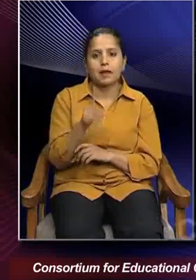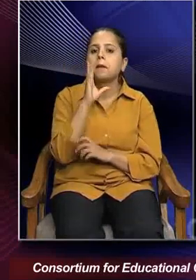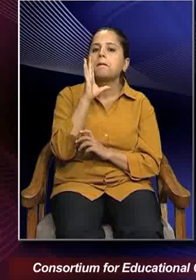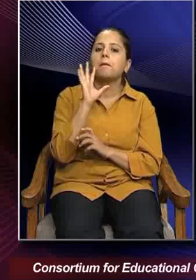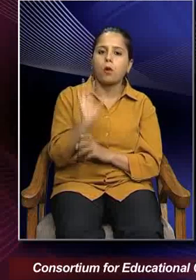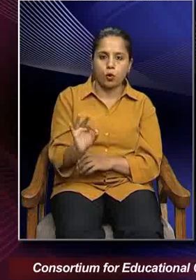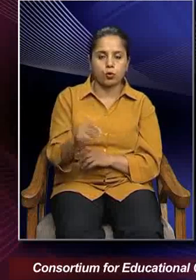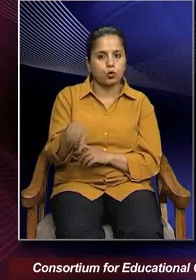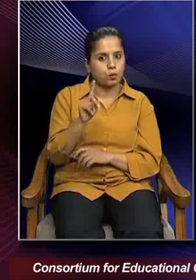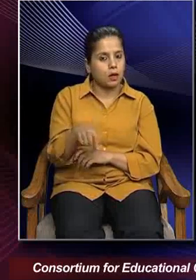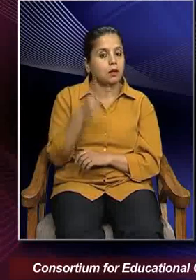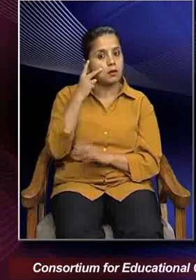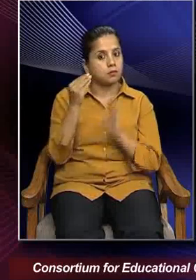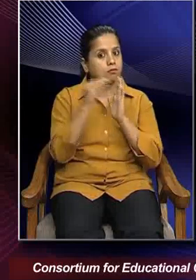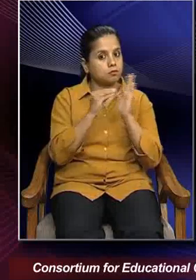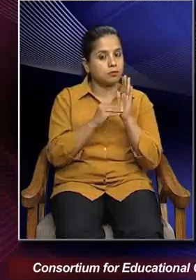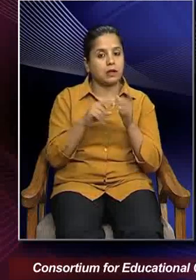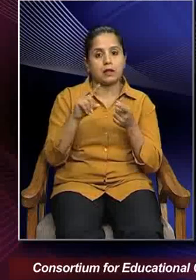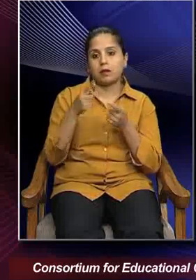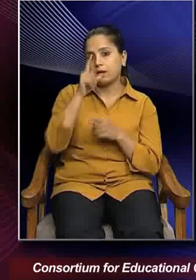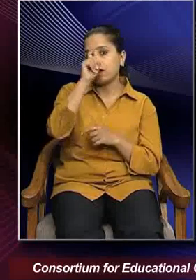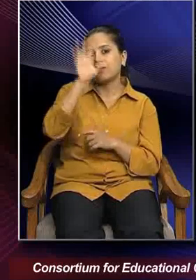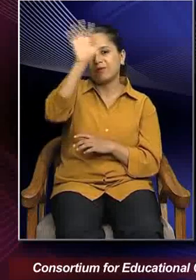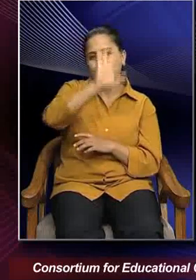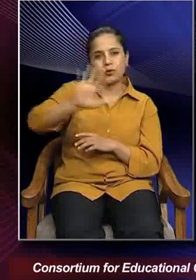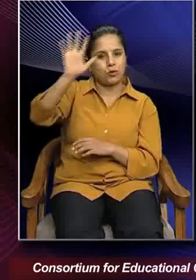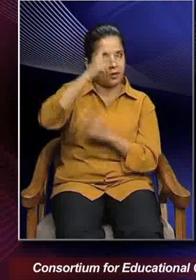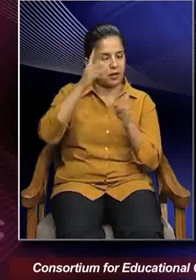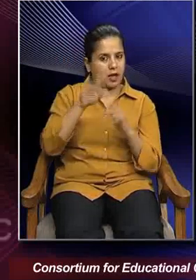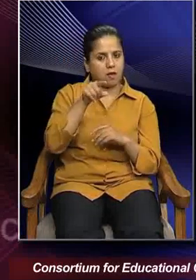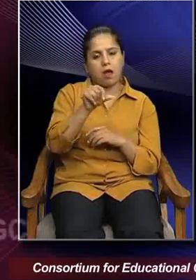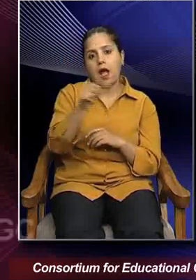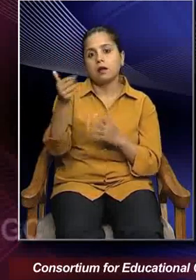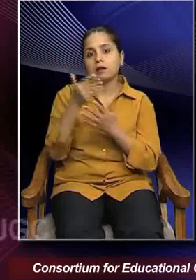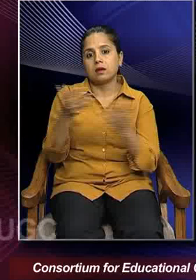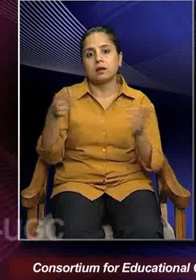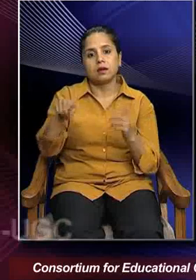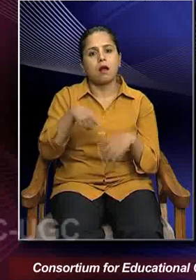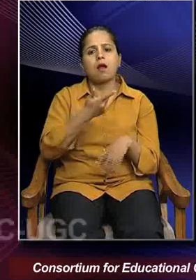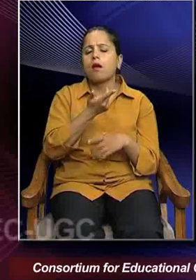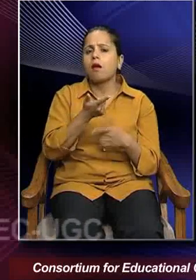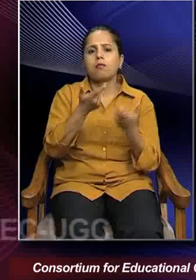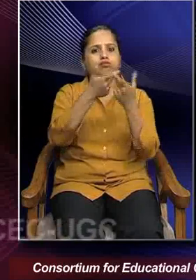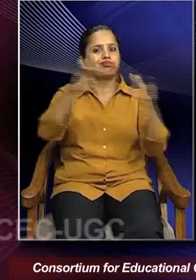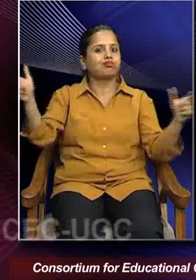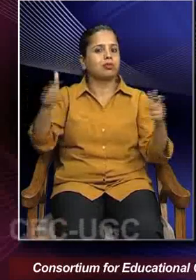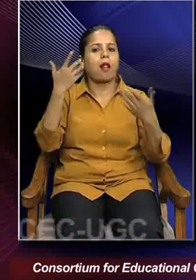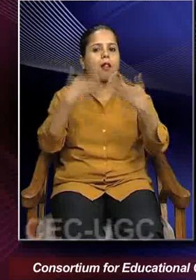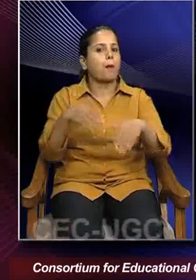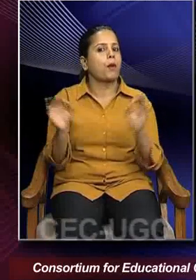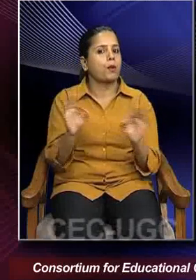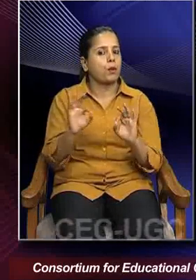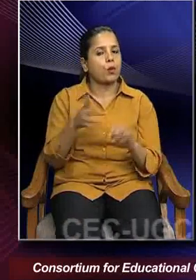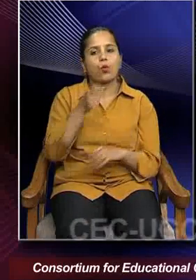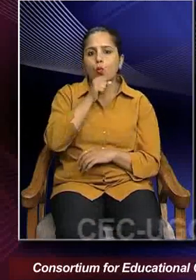important to note that ether, unlike the other elements, is infinite and